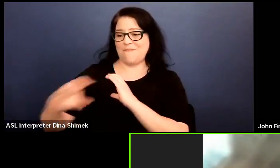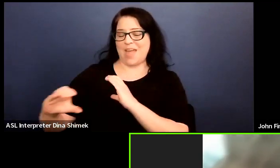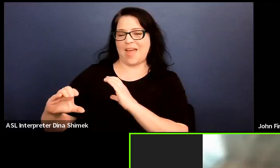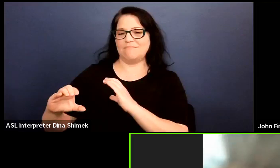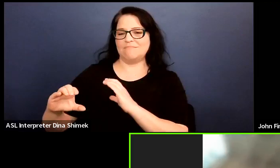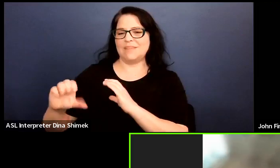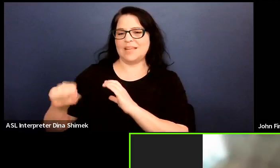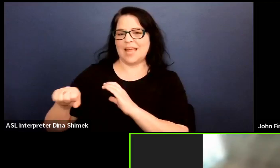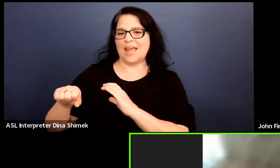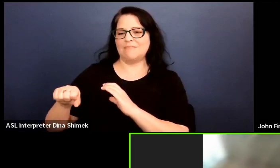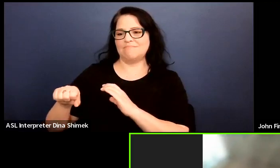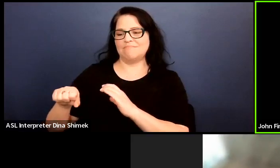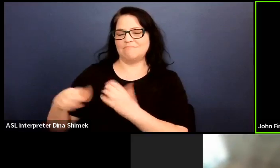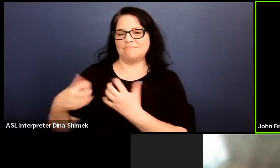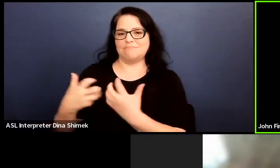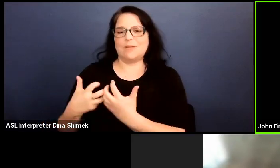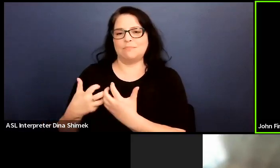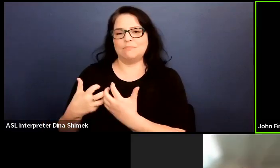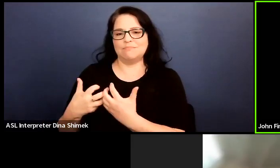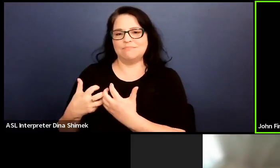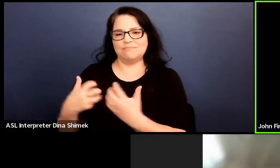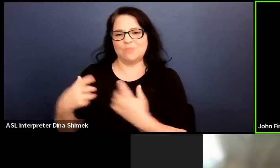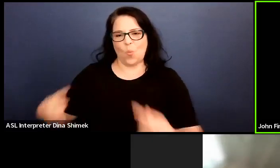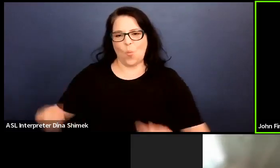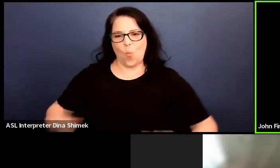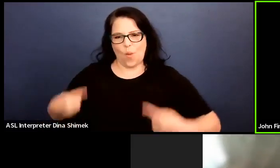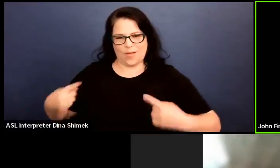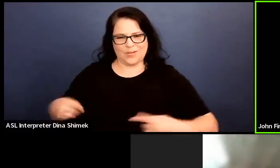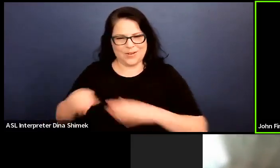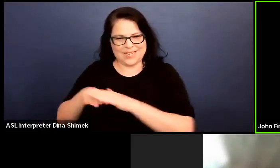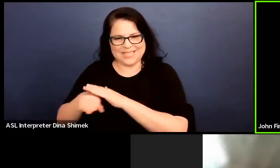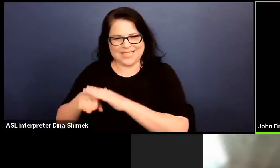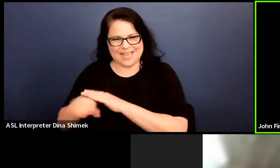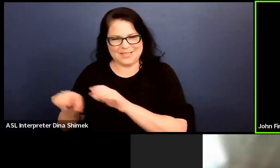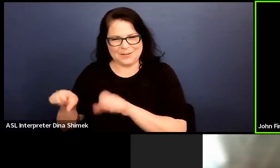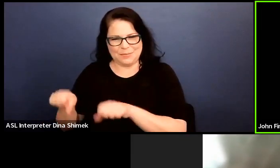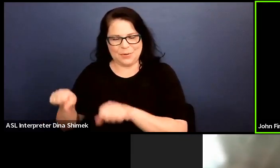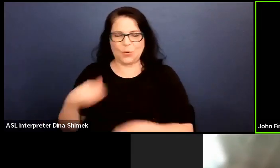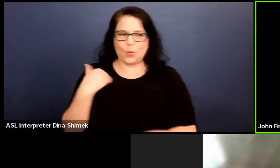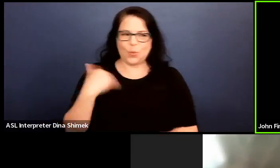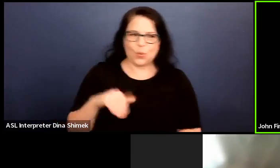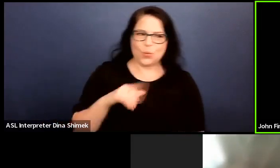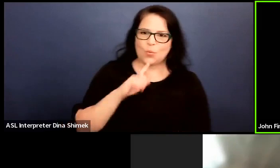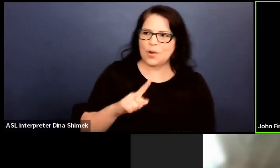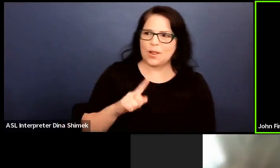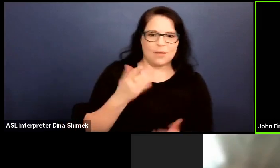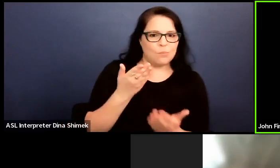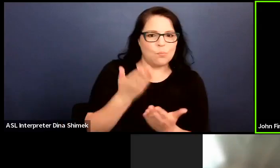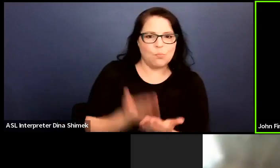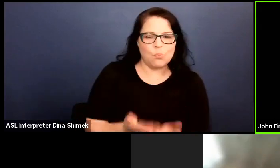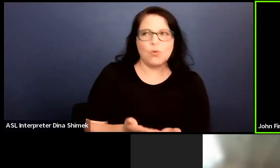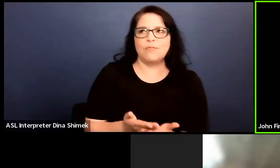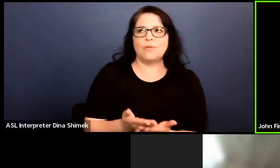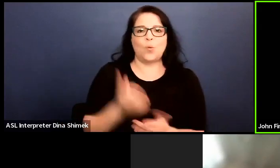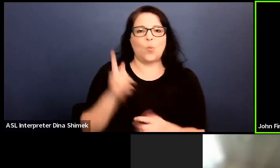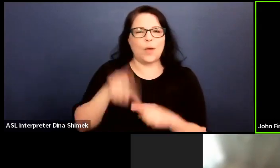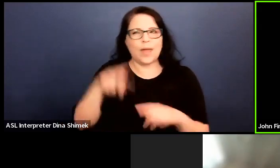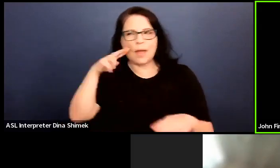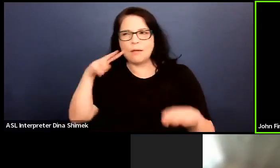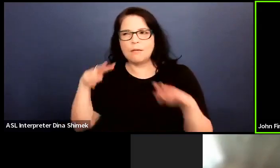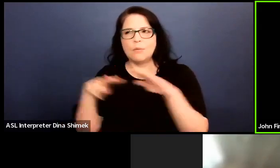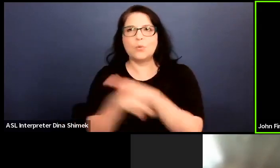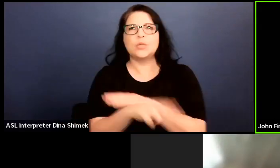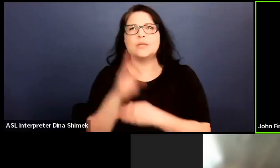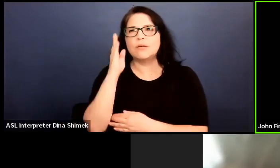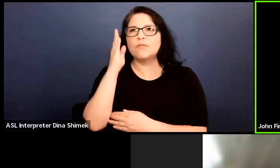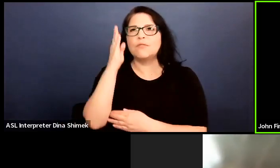funds. Awesome. And I think that's a true testament, right? Because we don't know what tomorrow holds us and what's